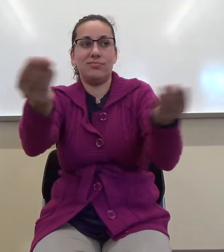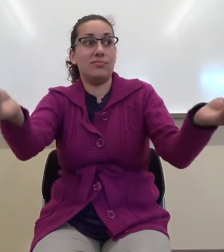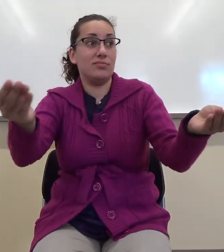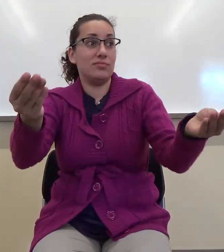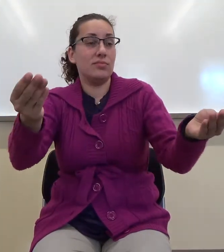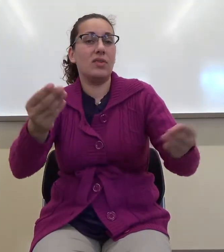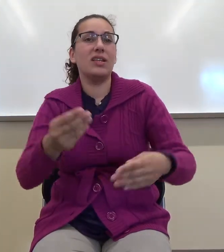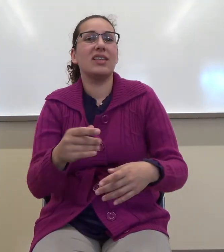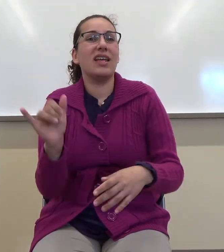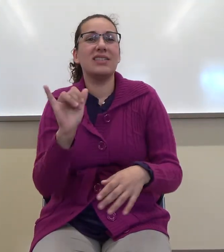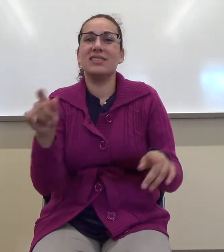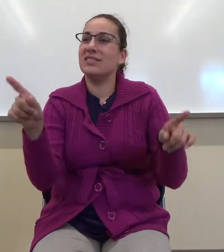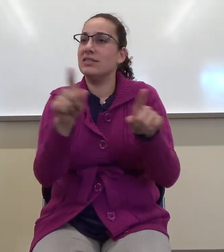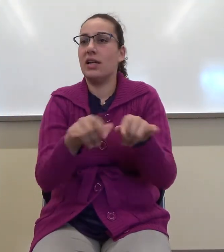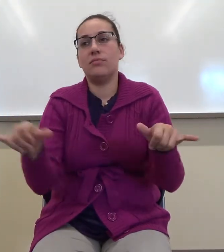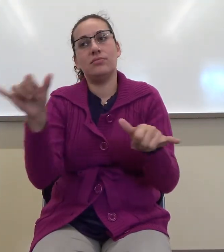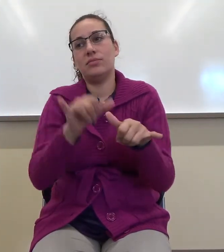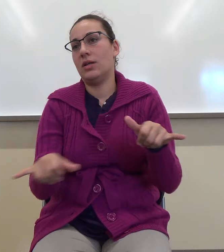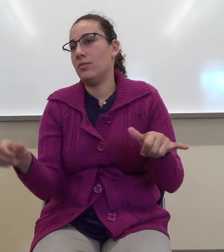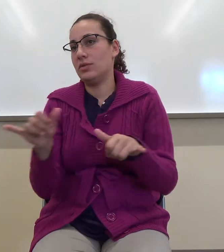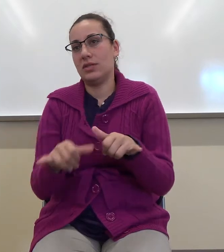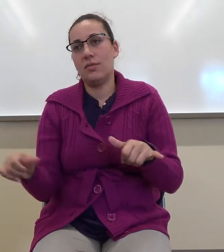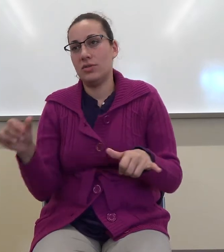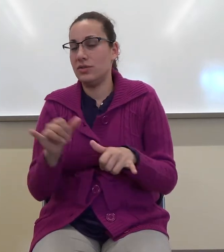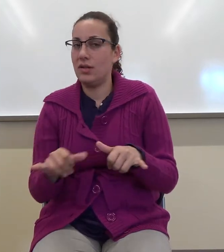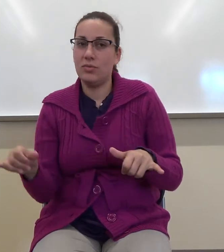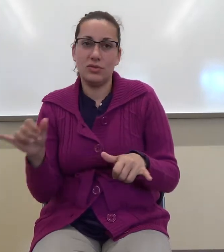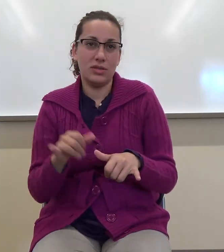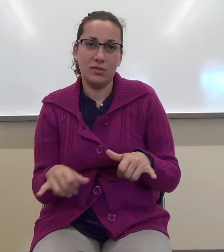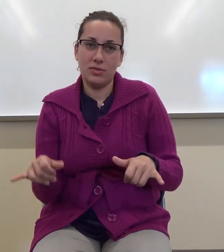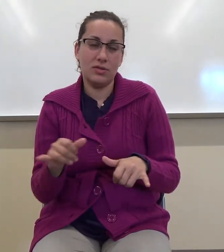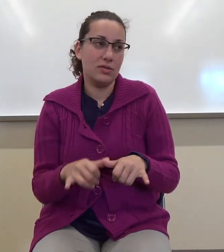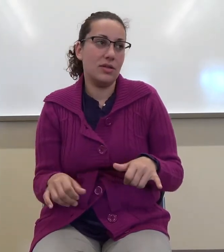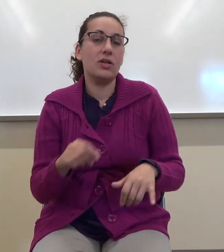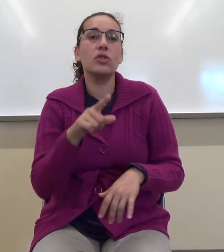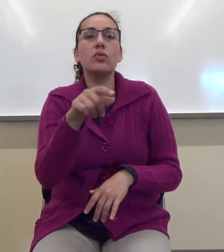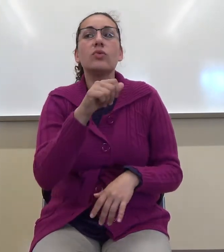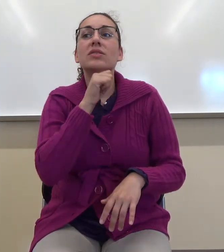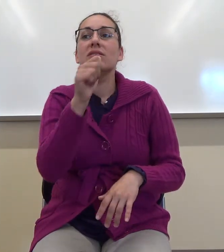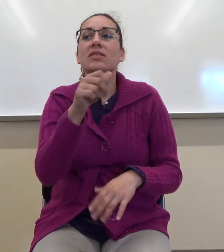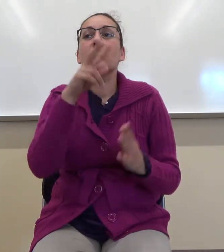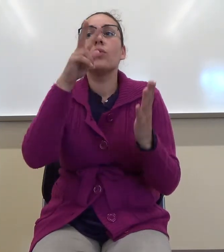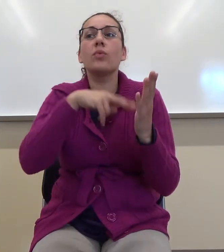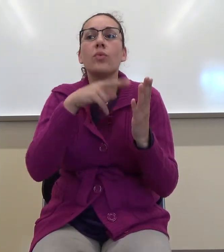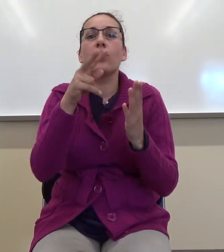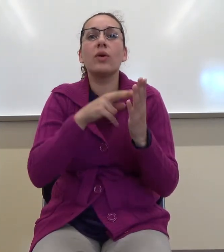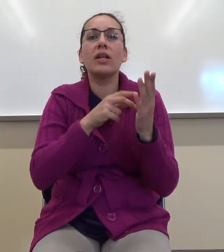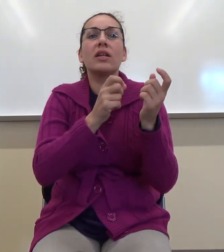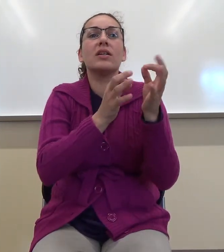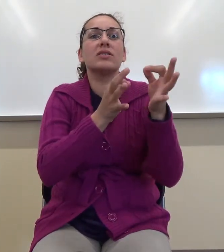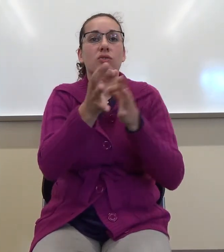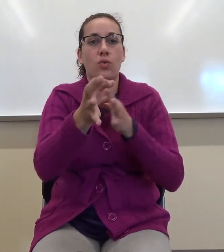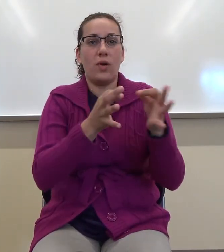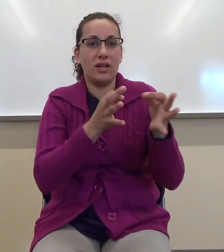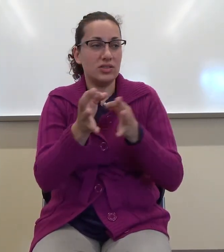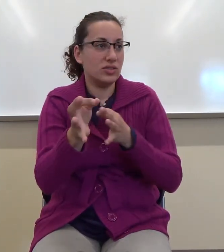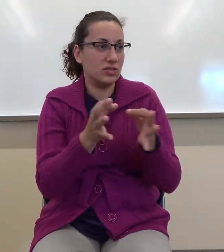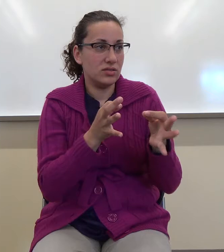same old, you didn't read the directions, okay? And didn't listen to what was